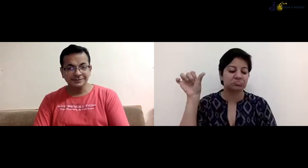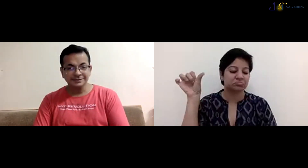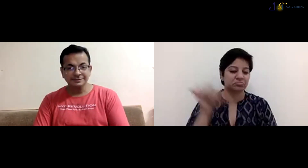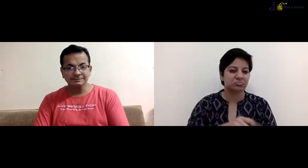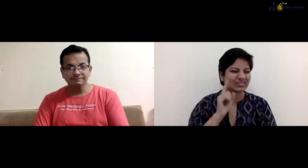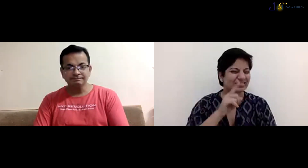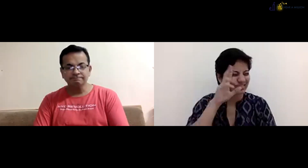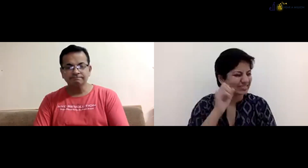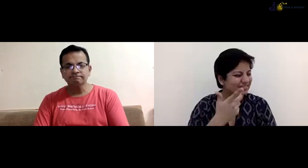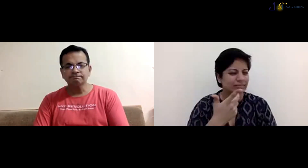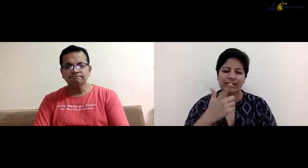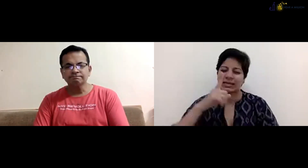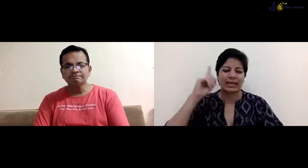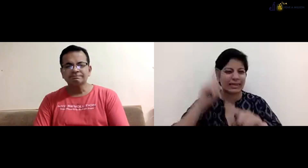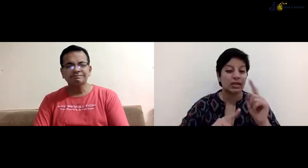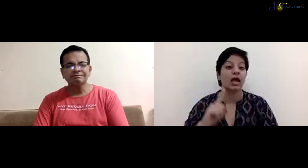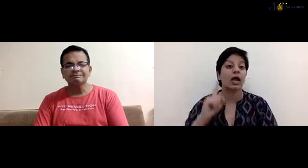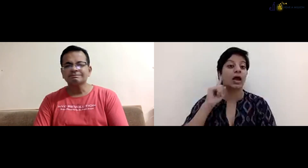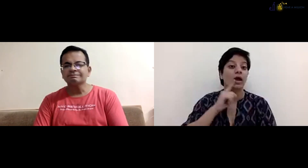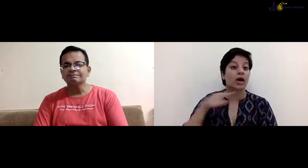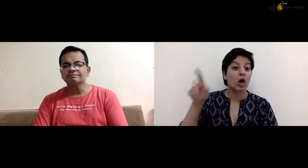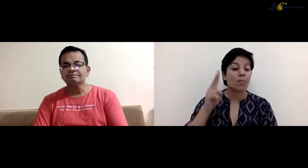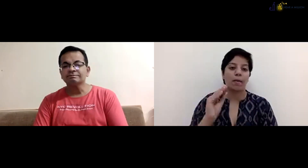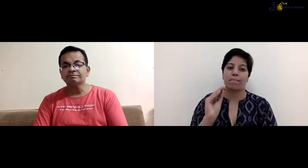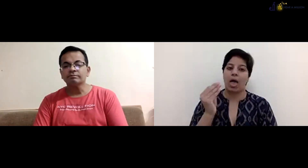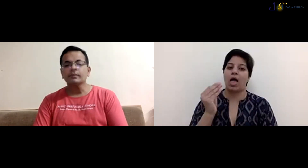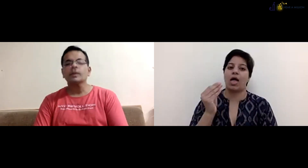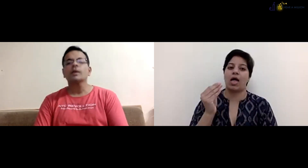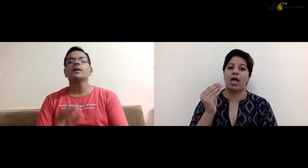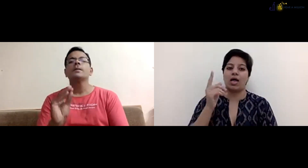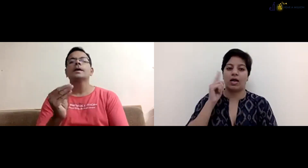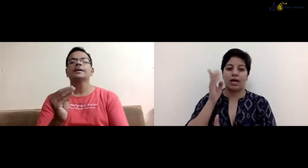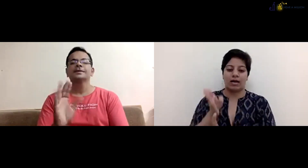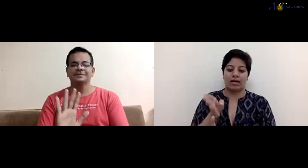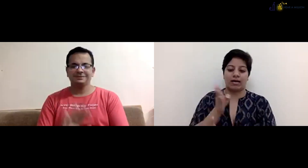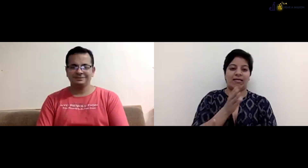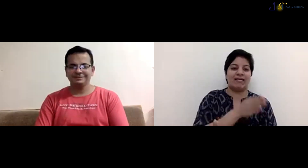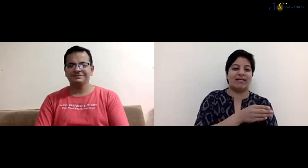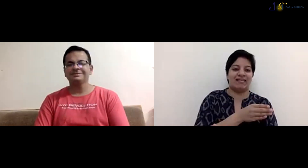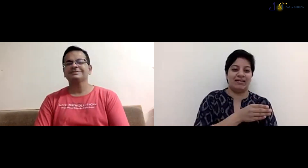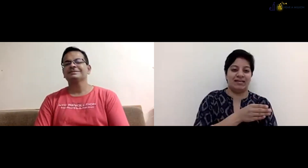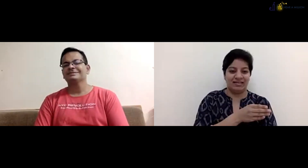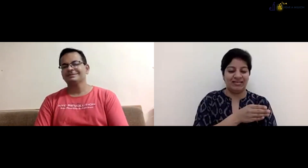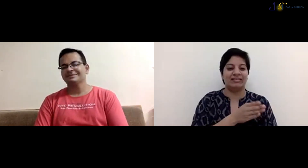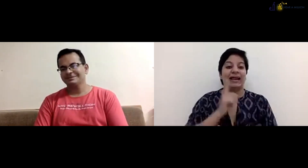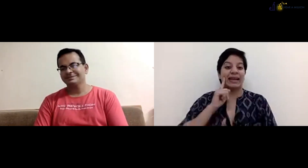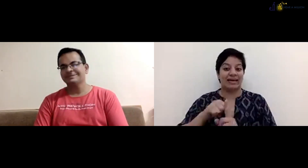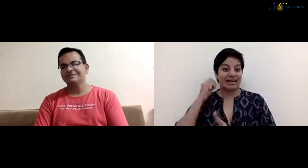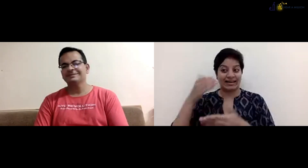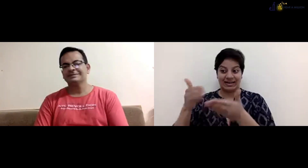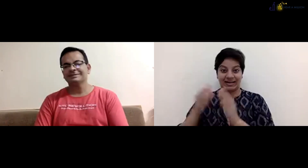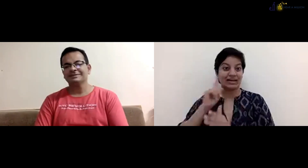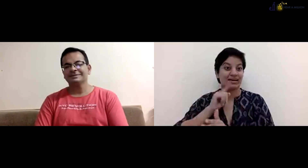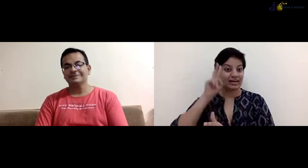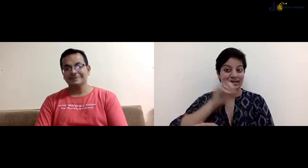But in hearing organization, people, they really can't understand about the Usher syndrome. If